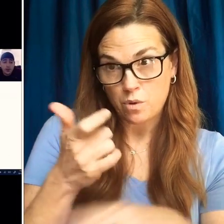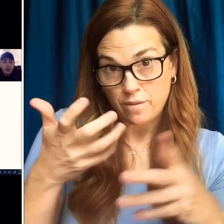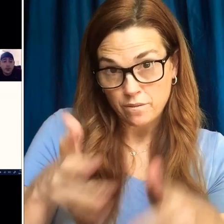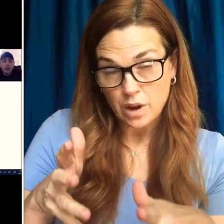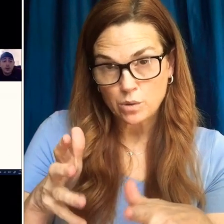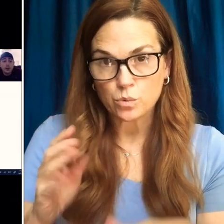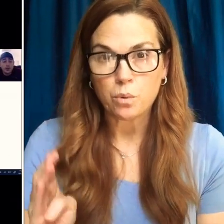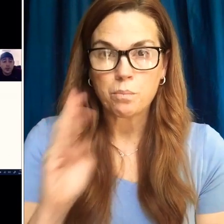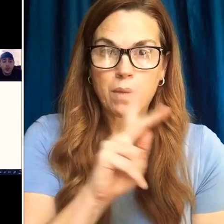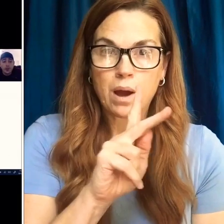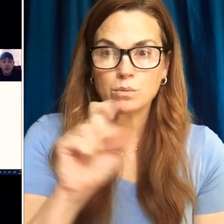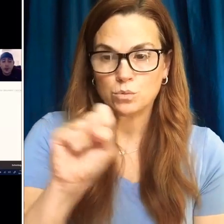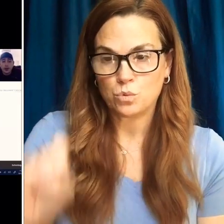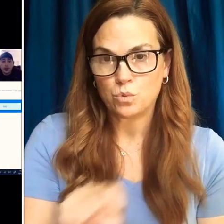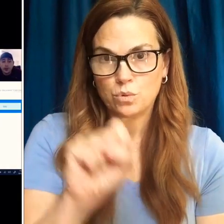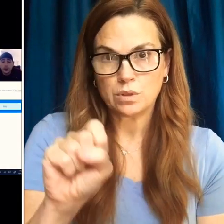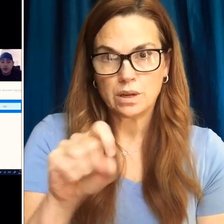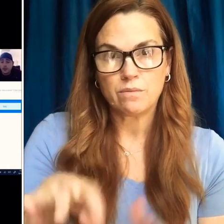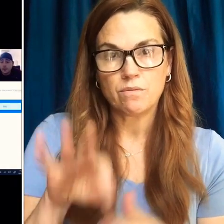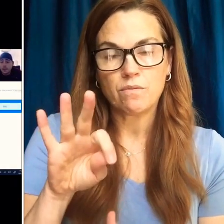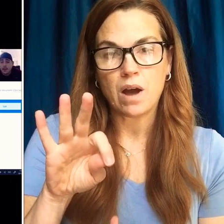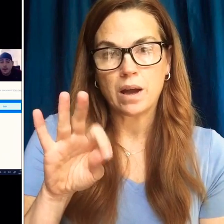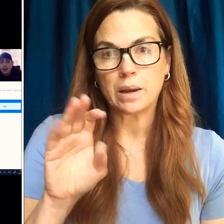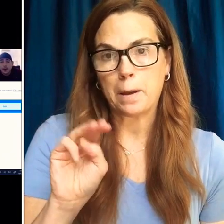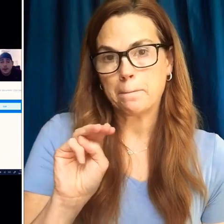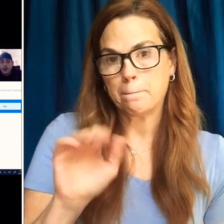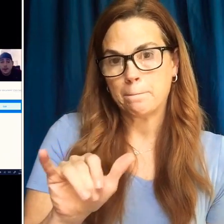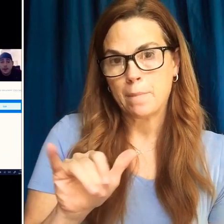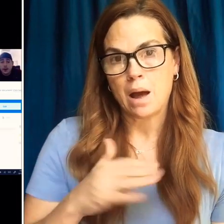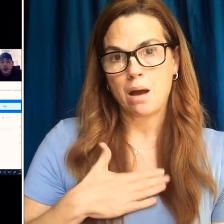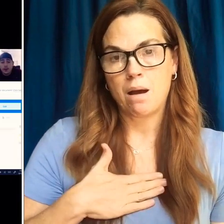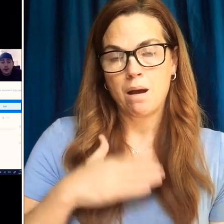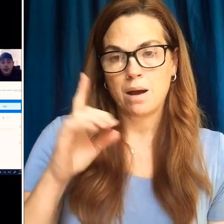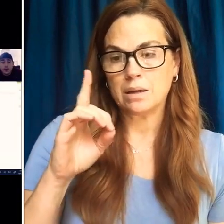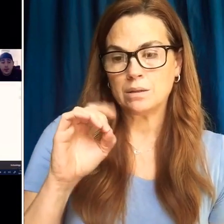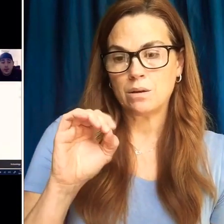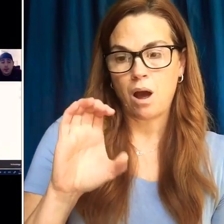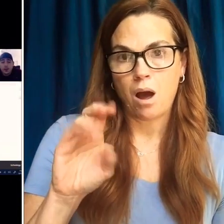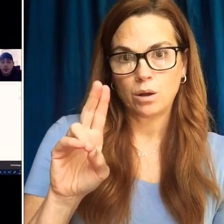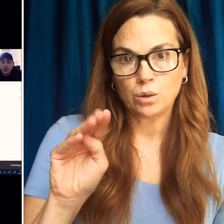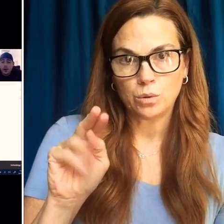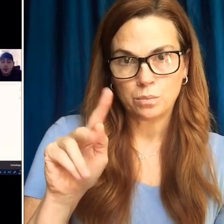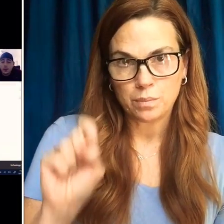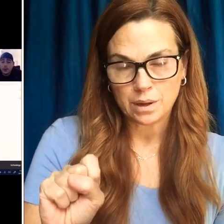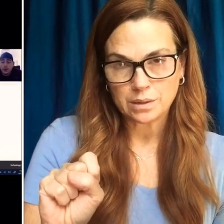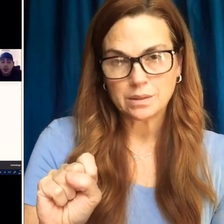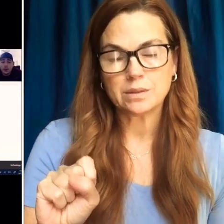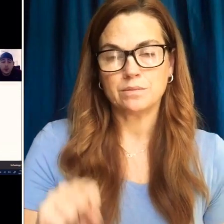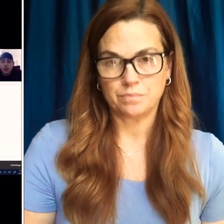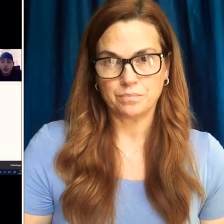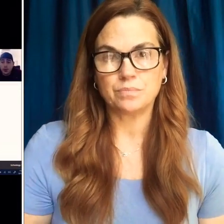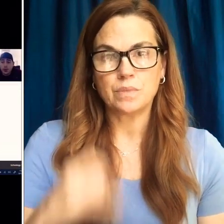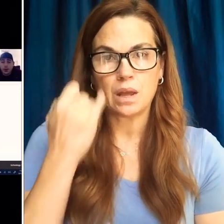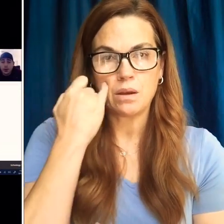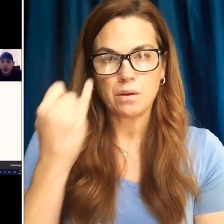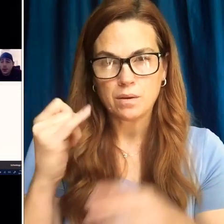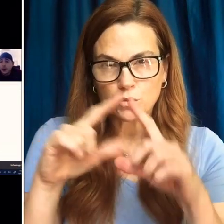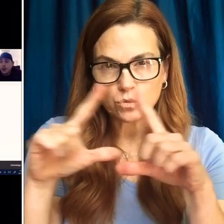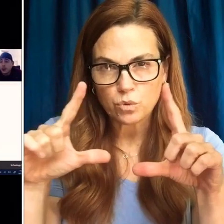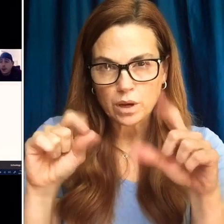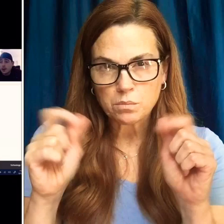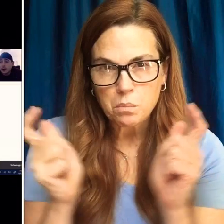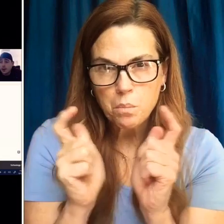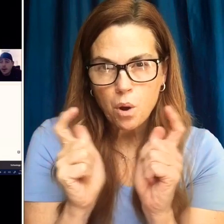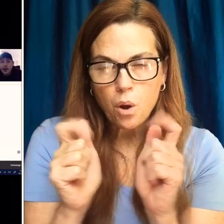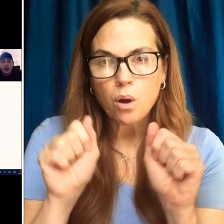back into Schoology, you're going to click on My Documents. Okay, and if the screen is too small for you to do your work on,